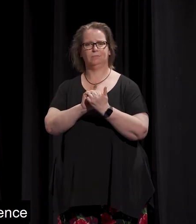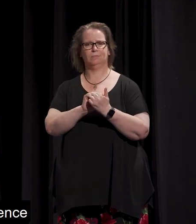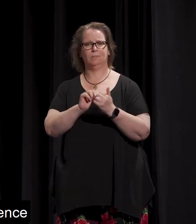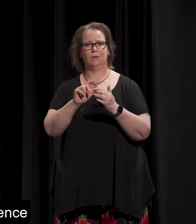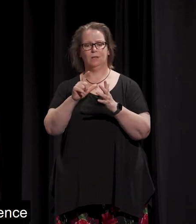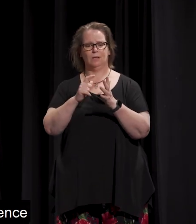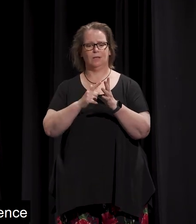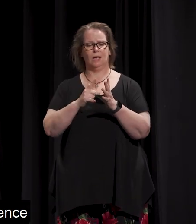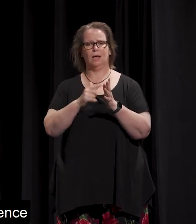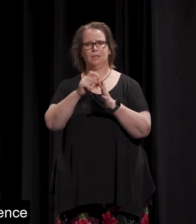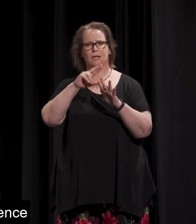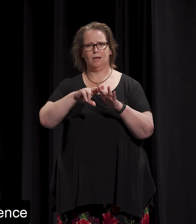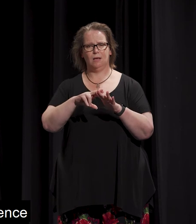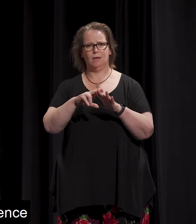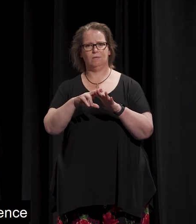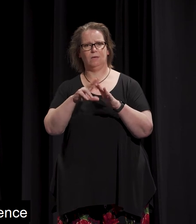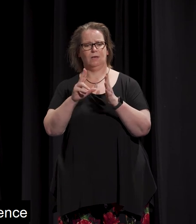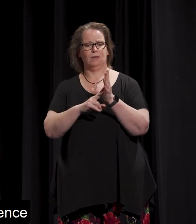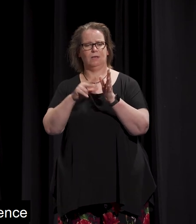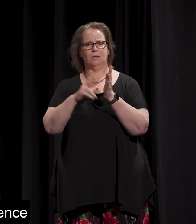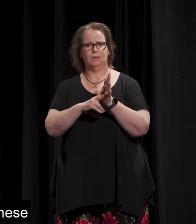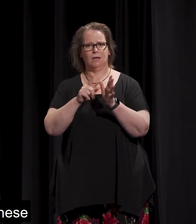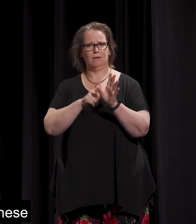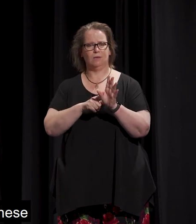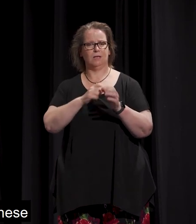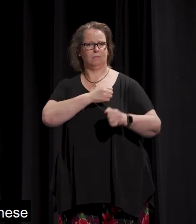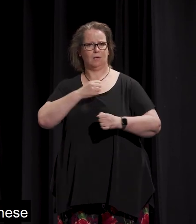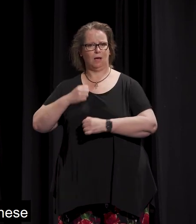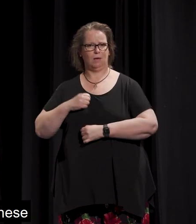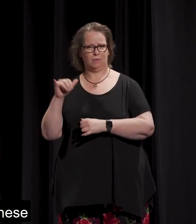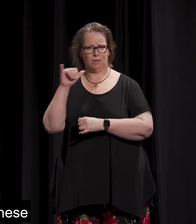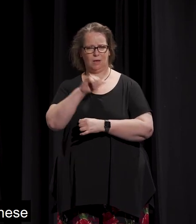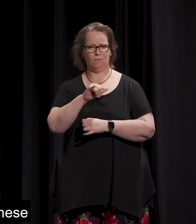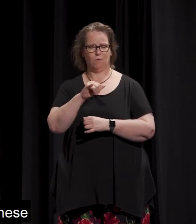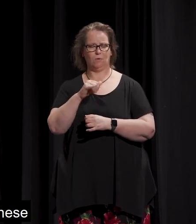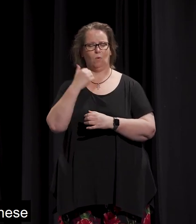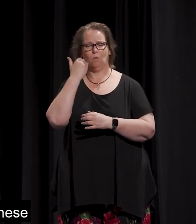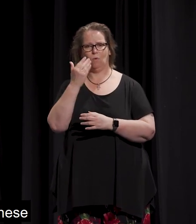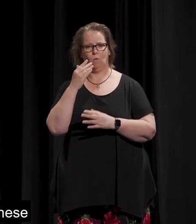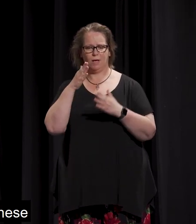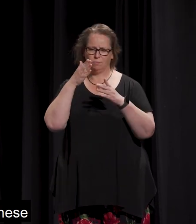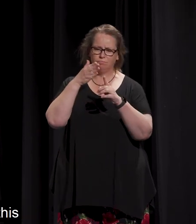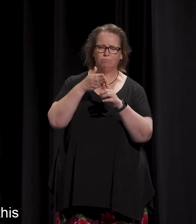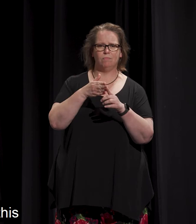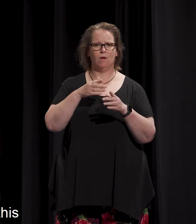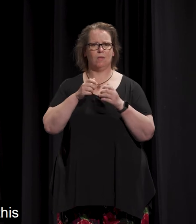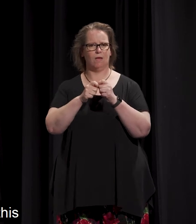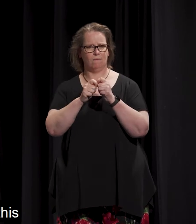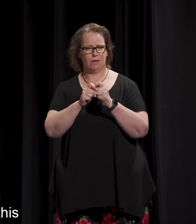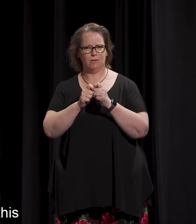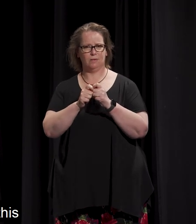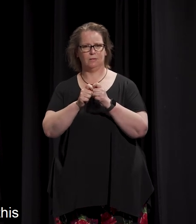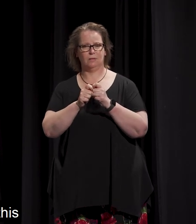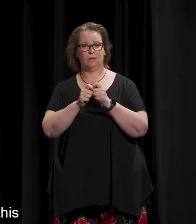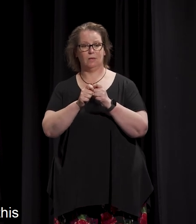Australian Defence Force, Navy, Army and Air Force places great importance on these qualities. In fact, the servicemen and women of